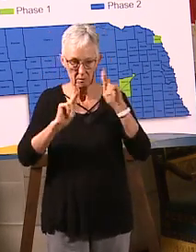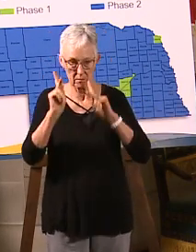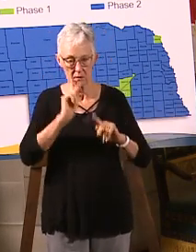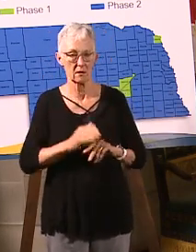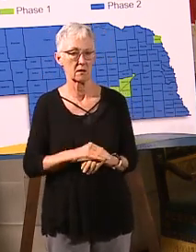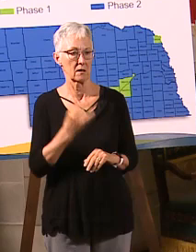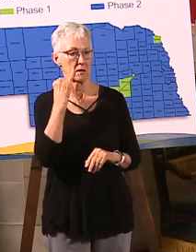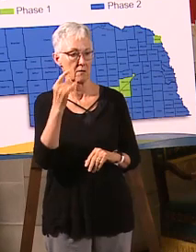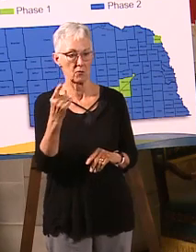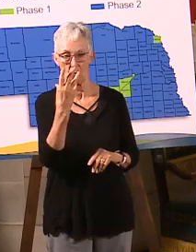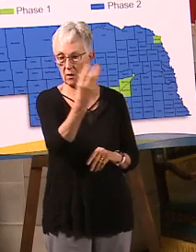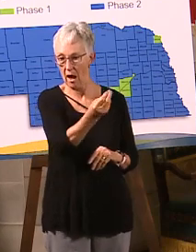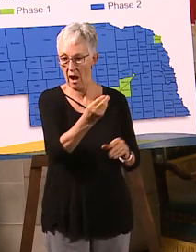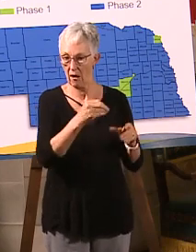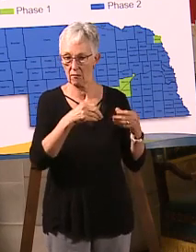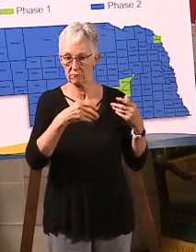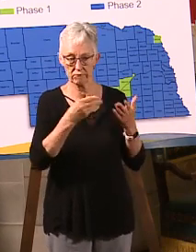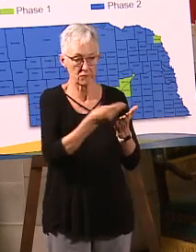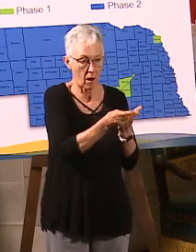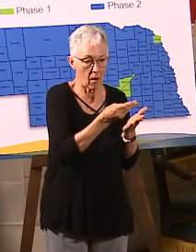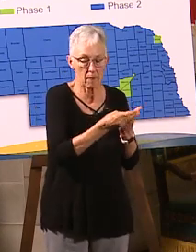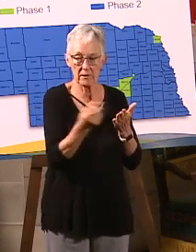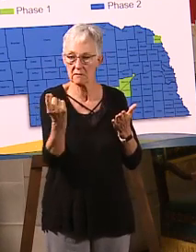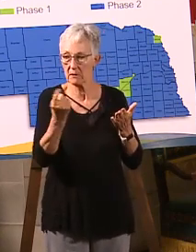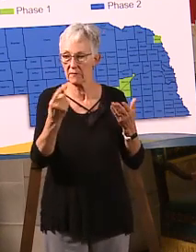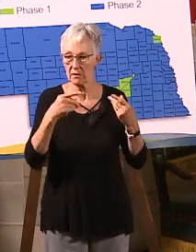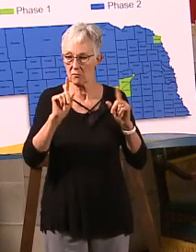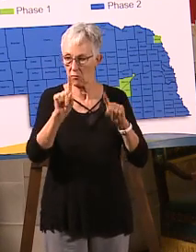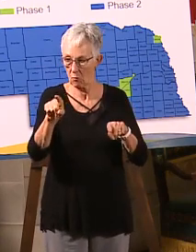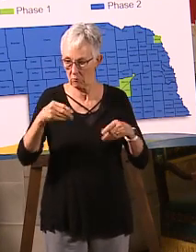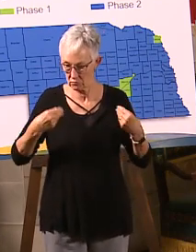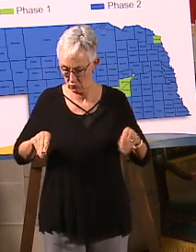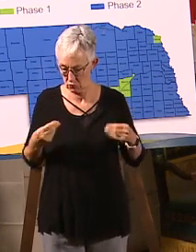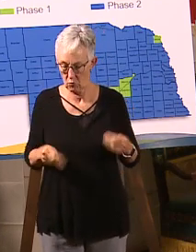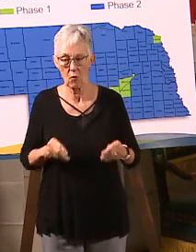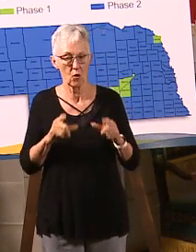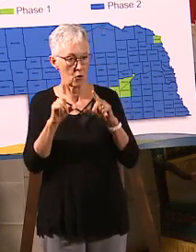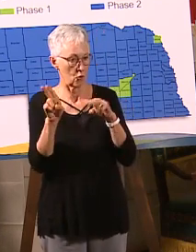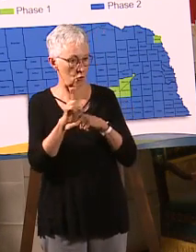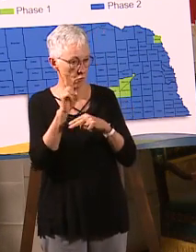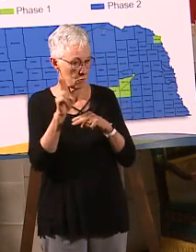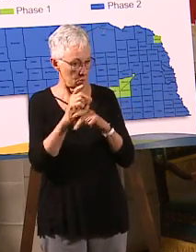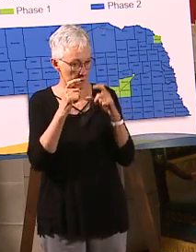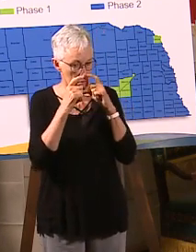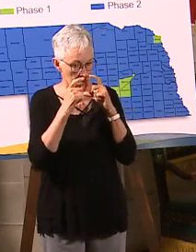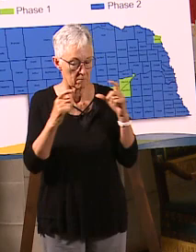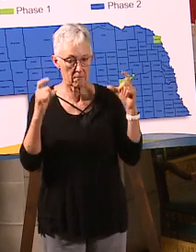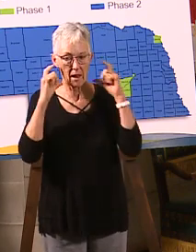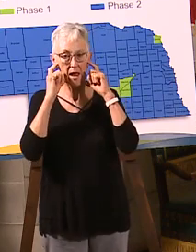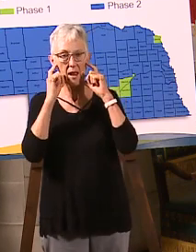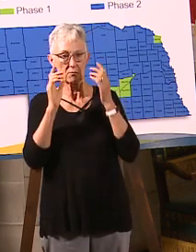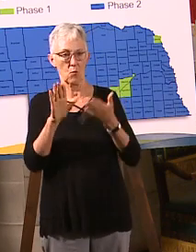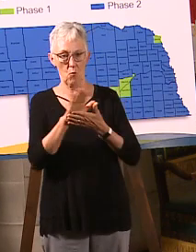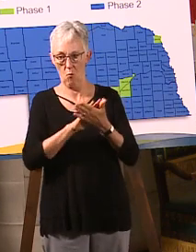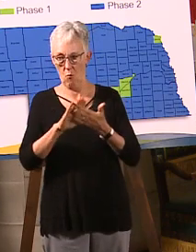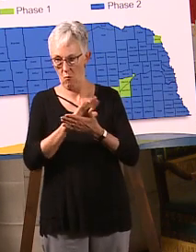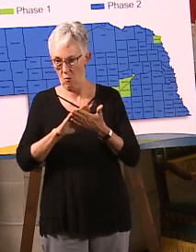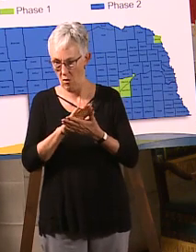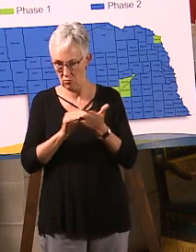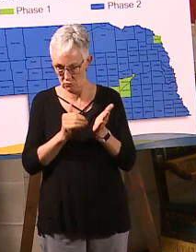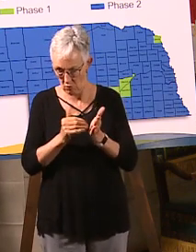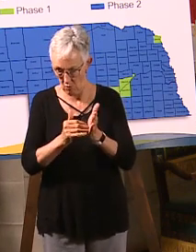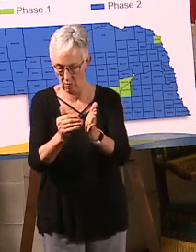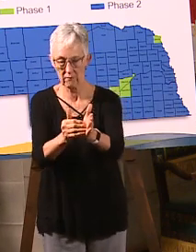that in public, wearing a mask is gonna be a good idea. Wash your hands frequently for 20 seconds at a time. And of course, if you are sick, please stay